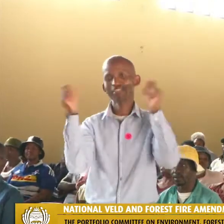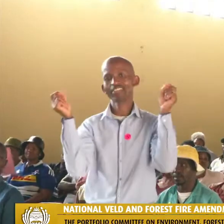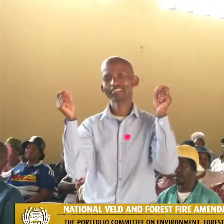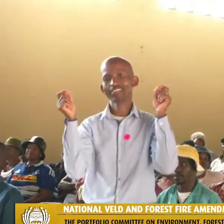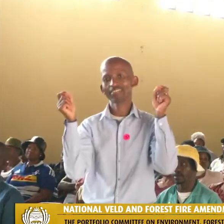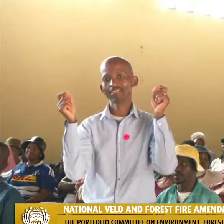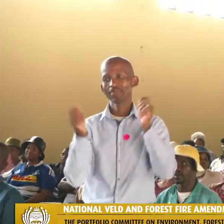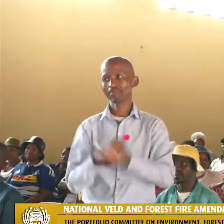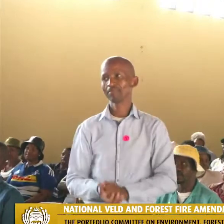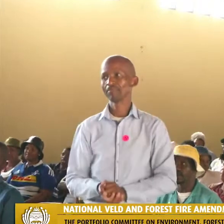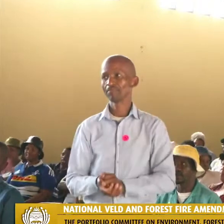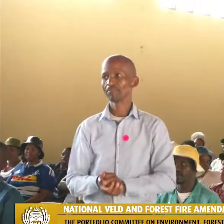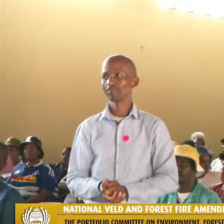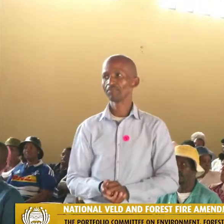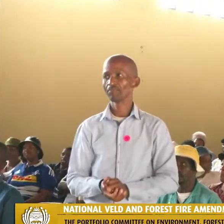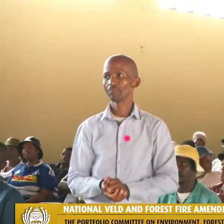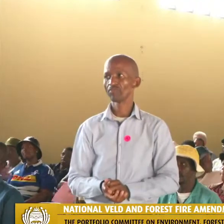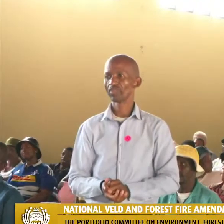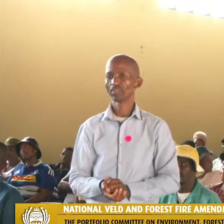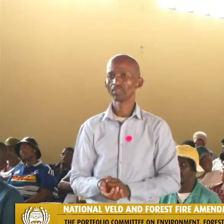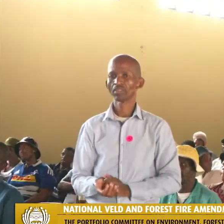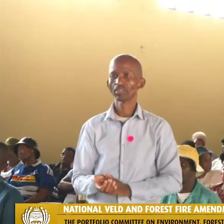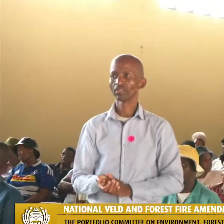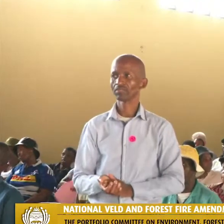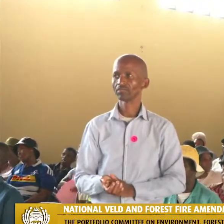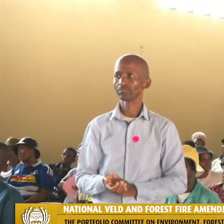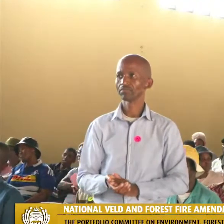Should I stand, you would know that your time is up.